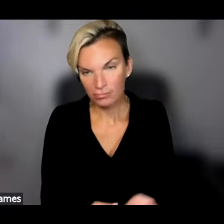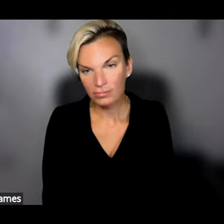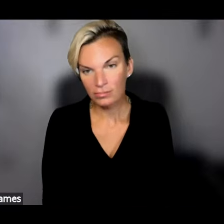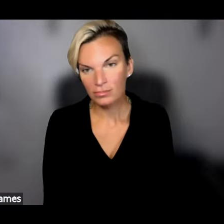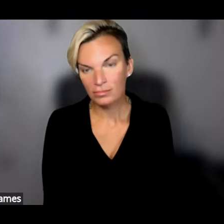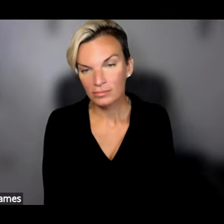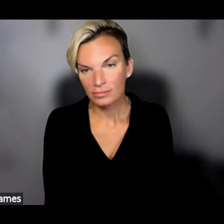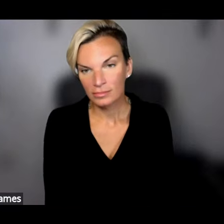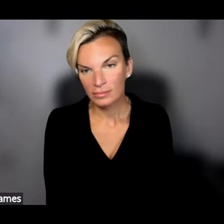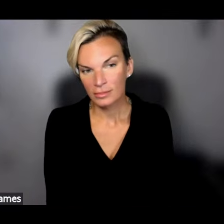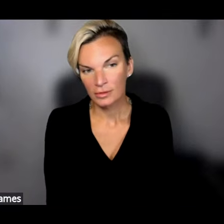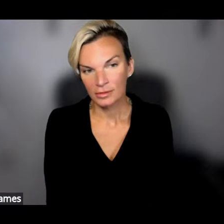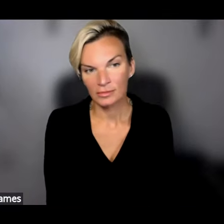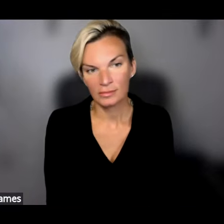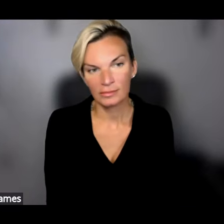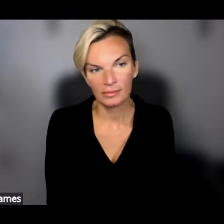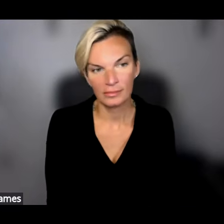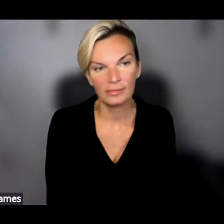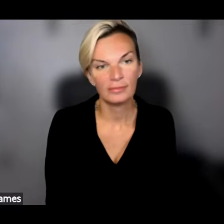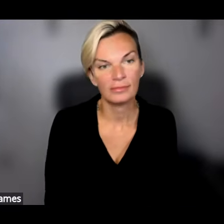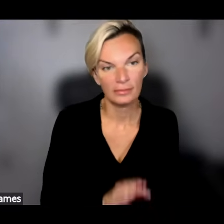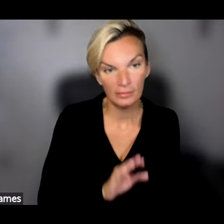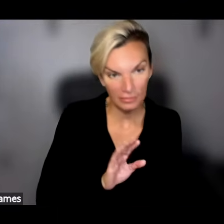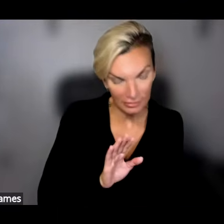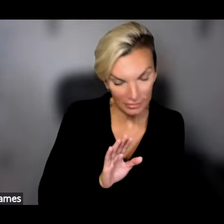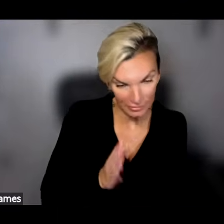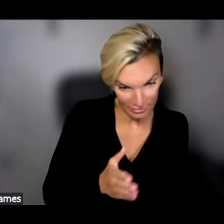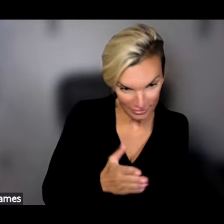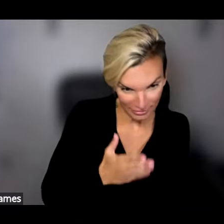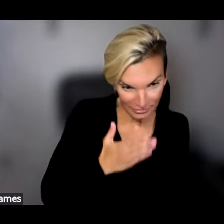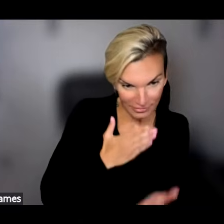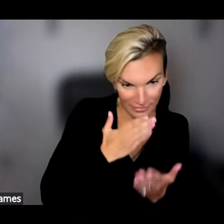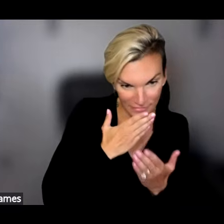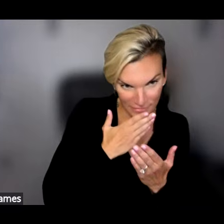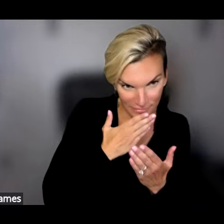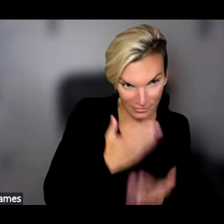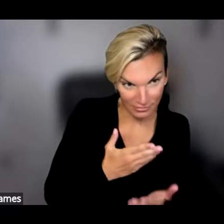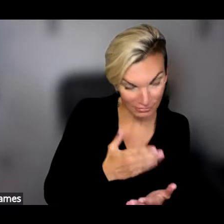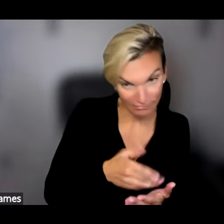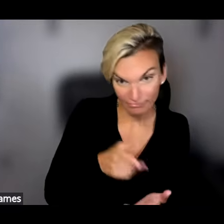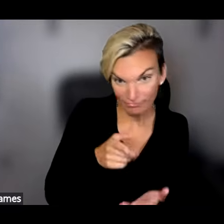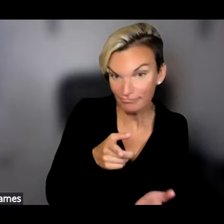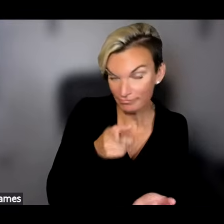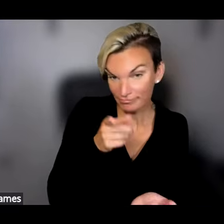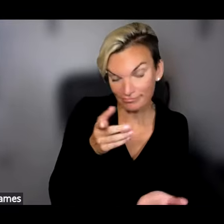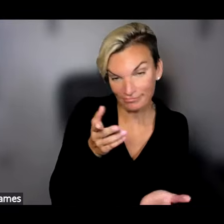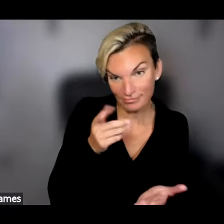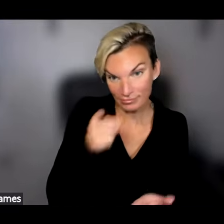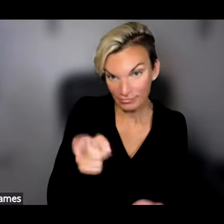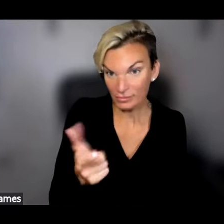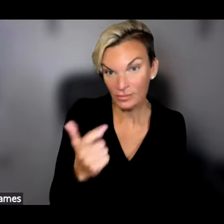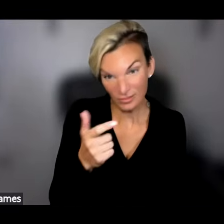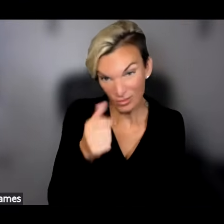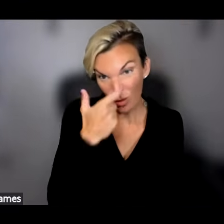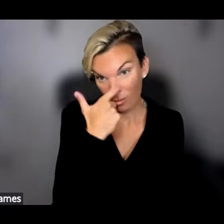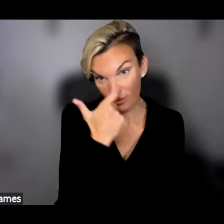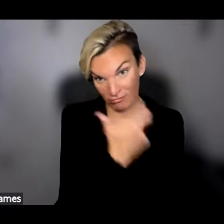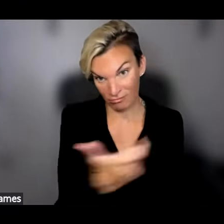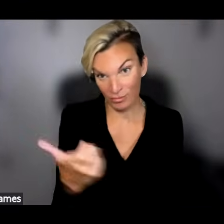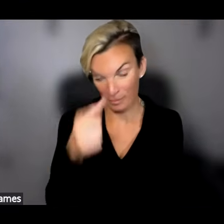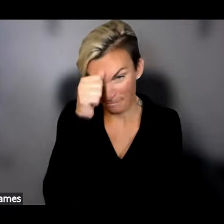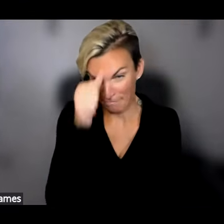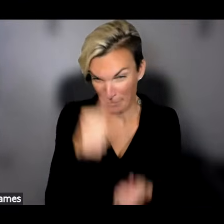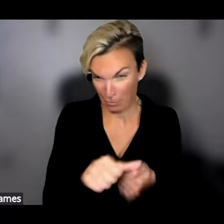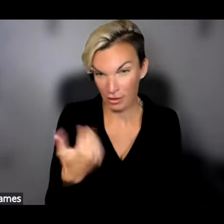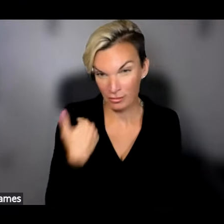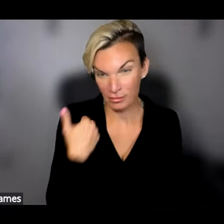Okay. I admire Mr. Brady for going back and watching that very long discussion we had about